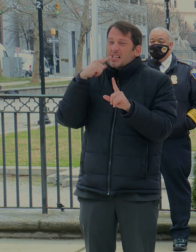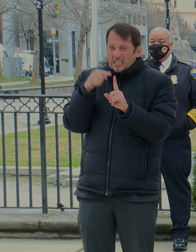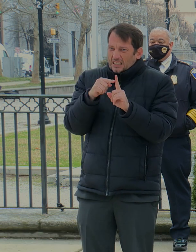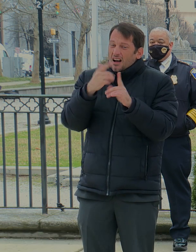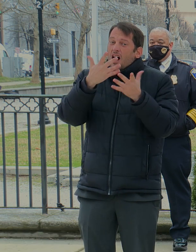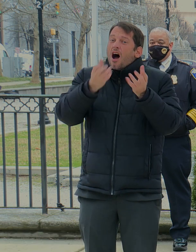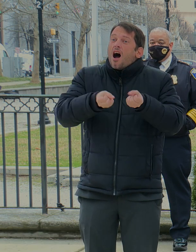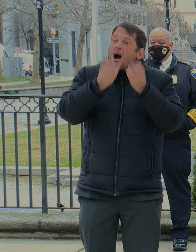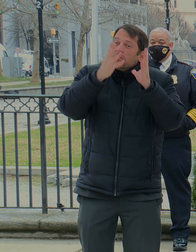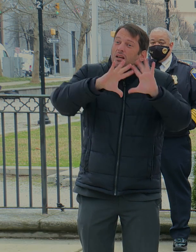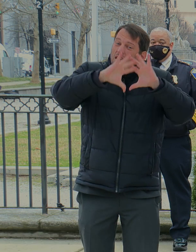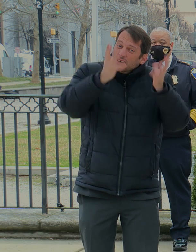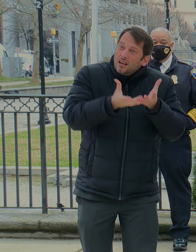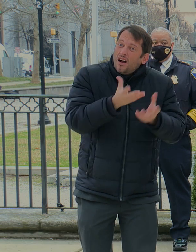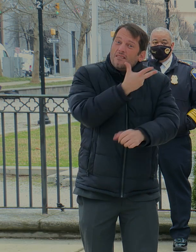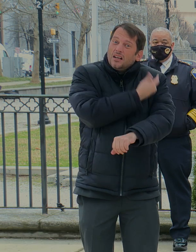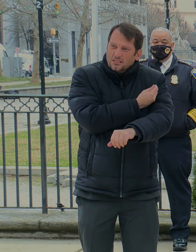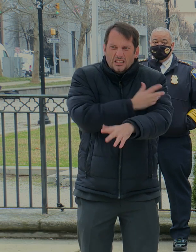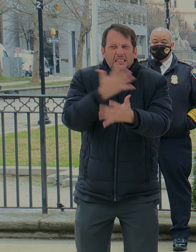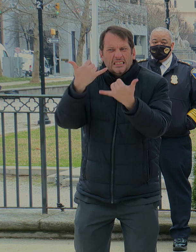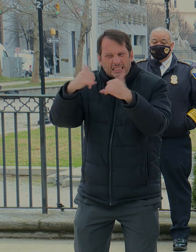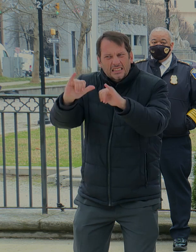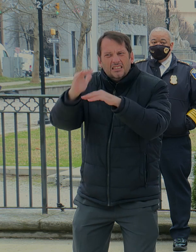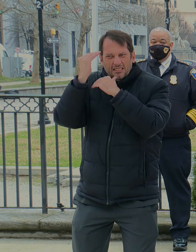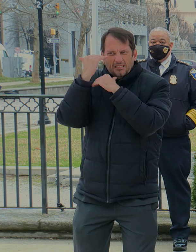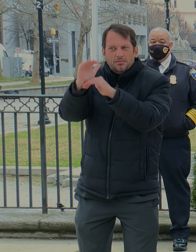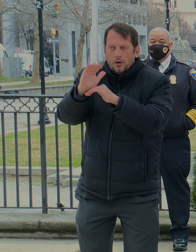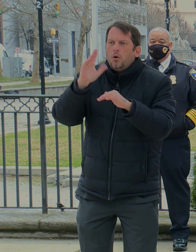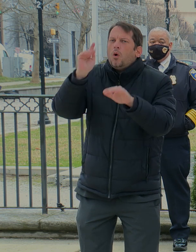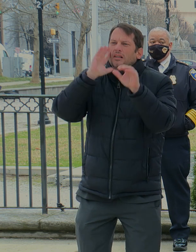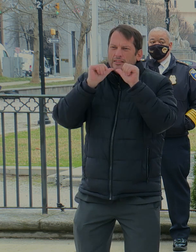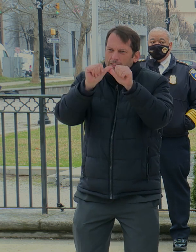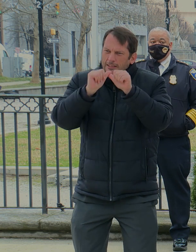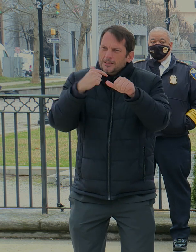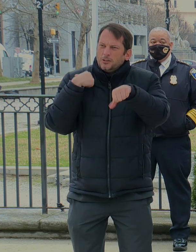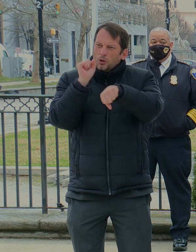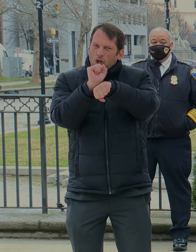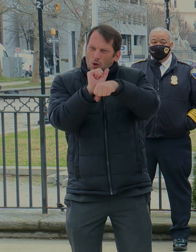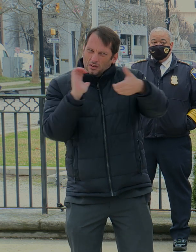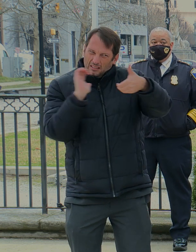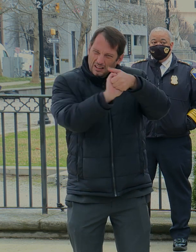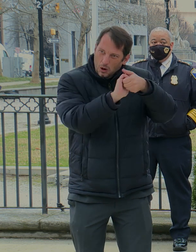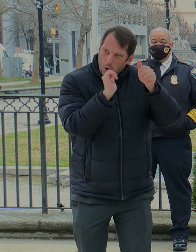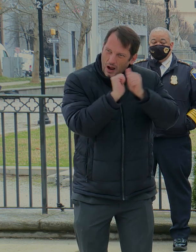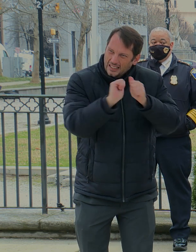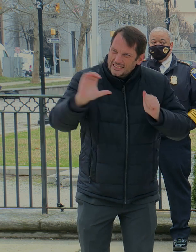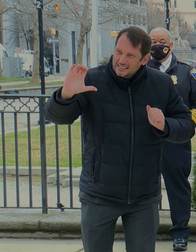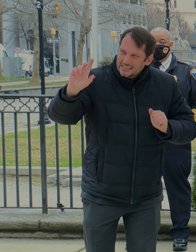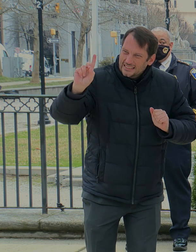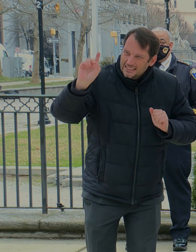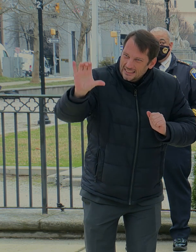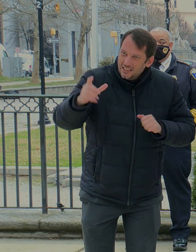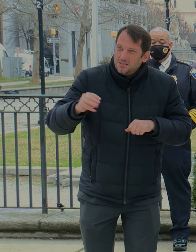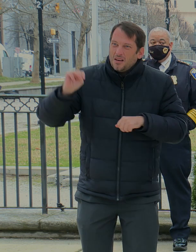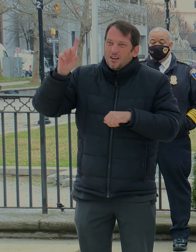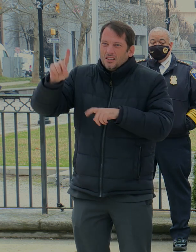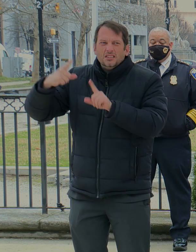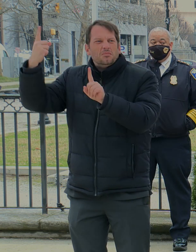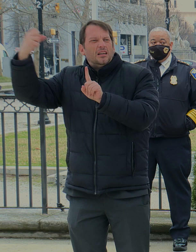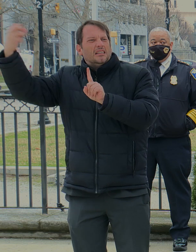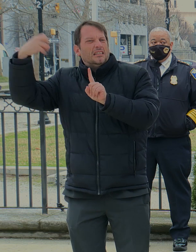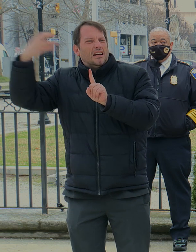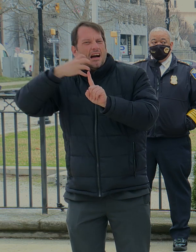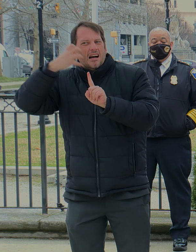vaccines. We will continue working closely with the CDC and Maryland Department of Health in the coming days and weeks